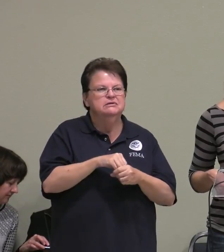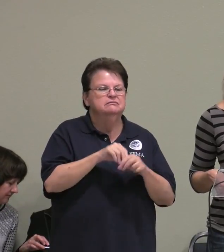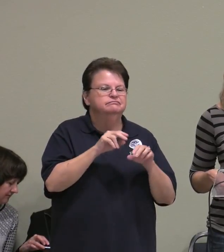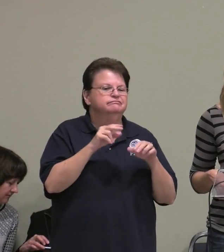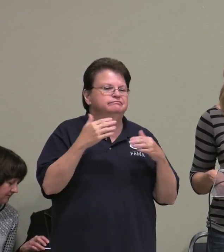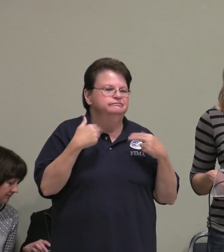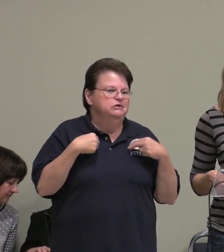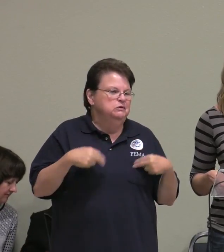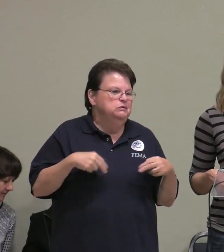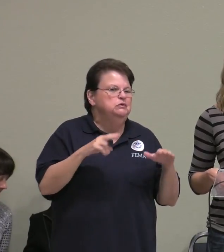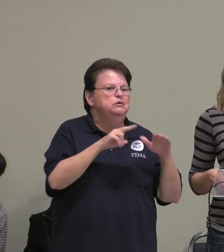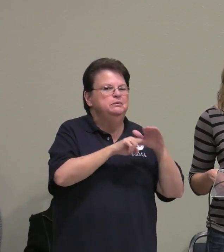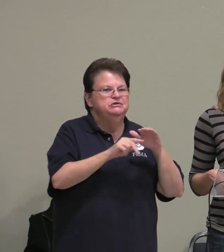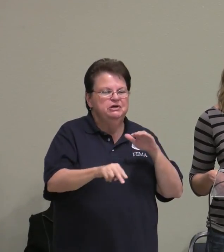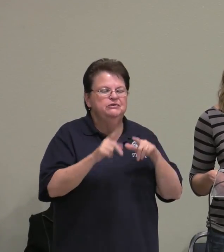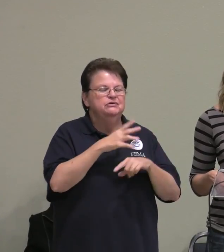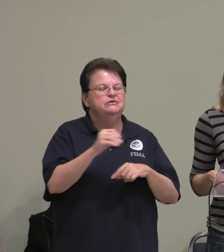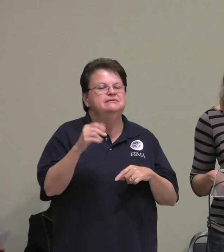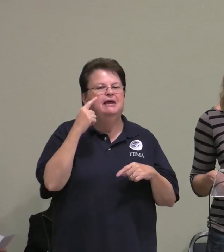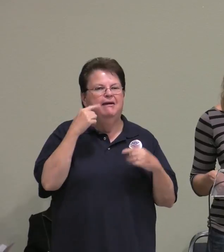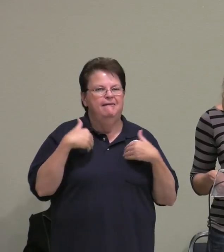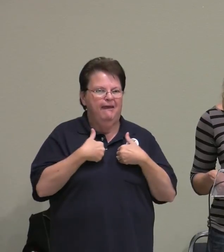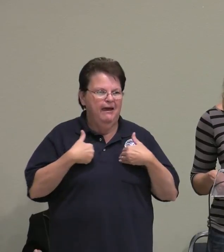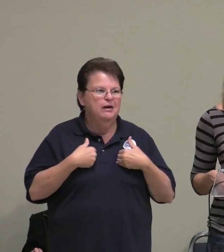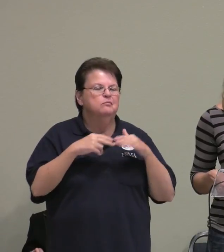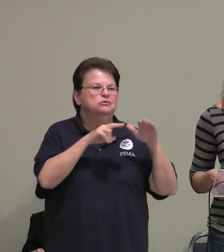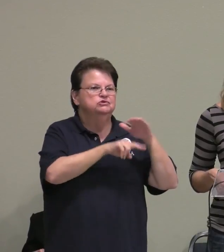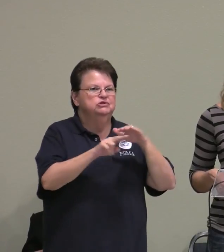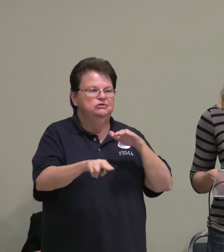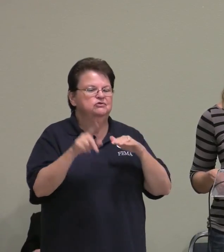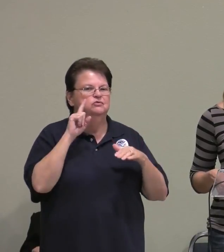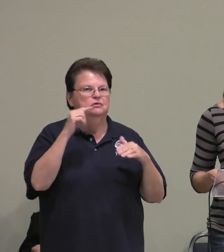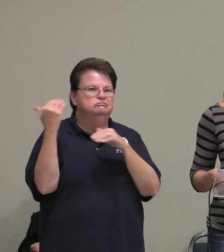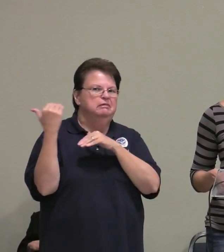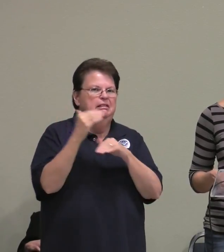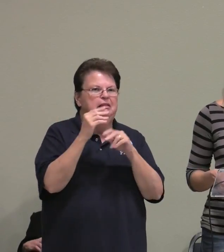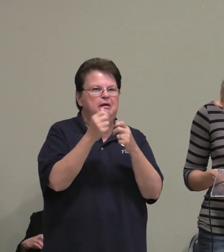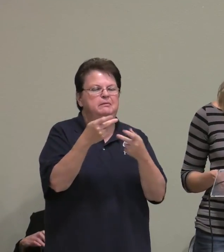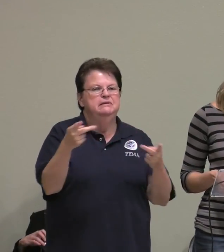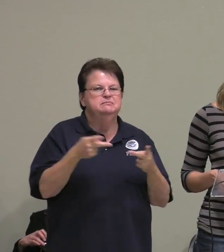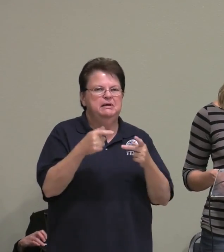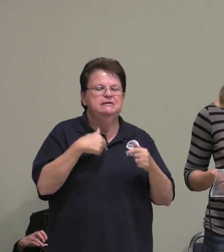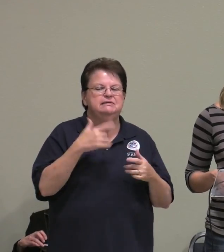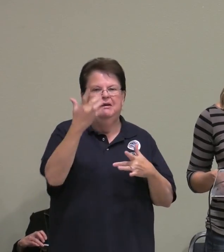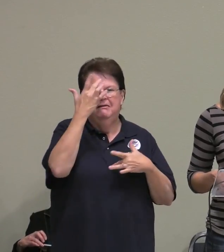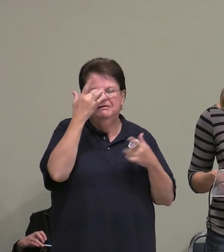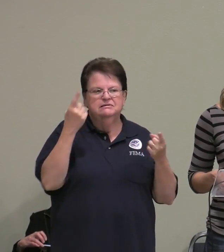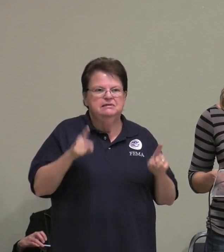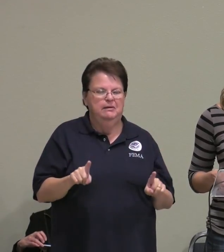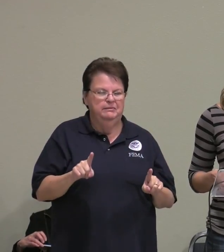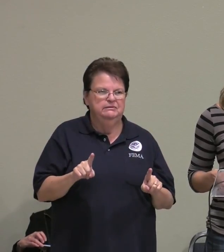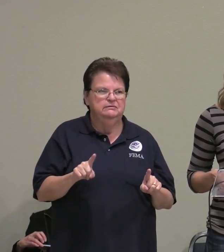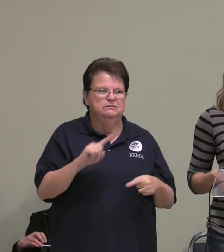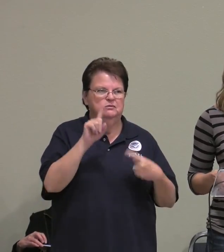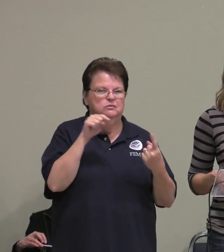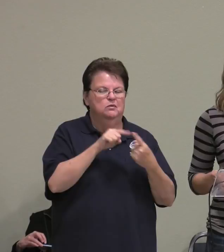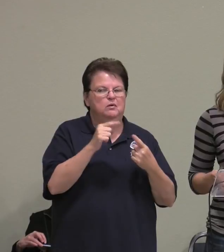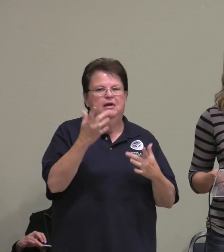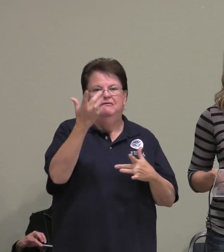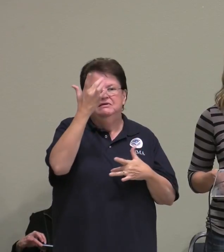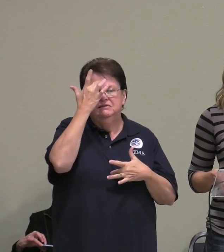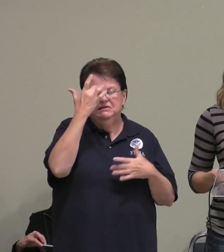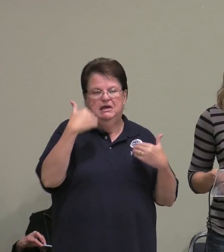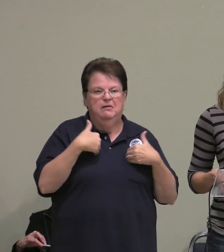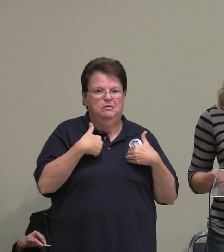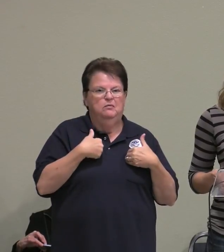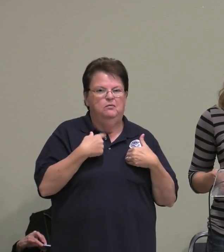shelters in animal shelters you have confined space and illnesses do happen and so when we have sick animals